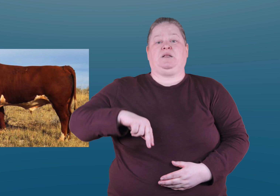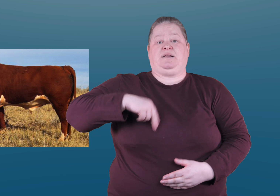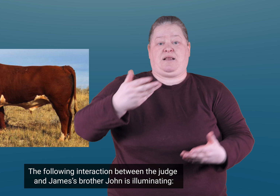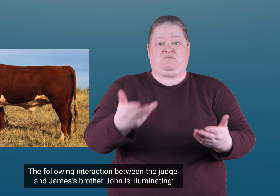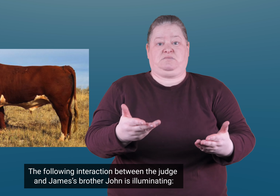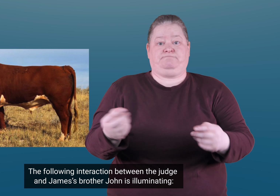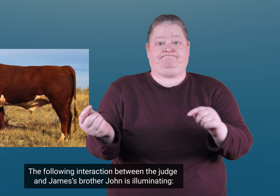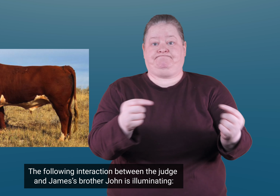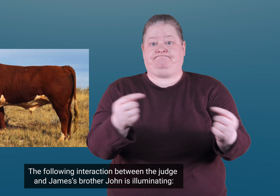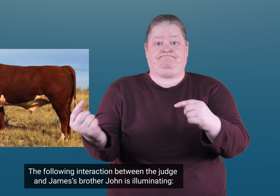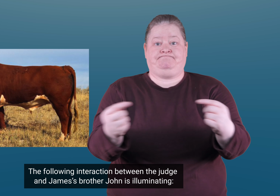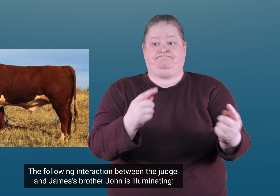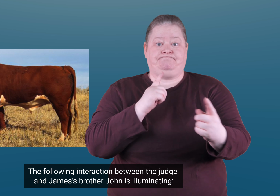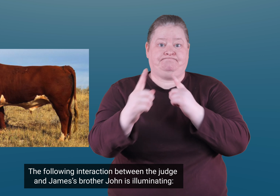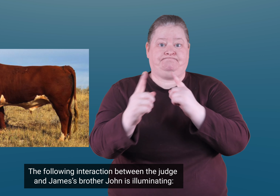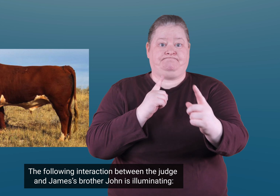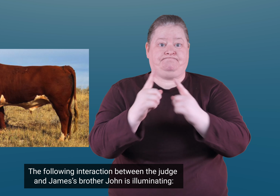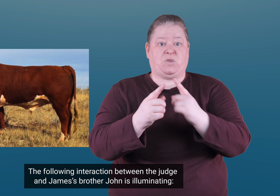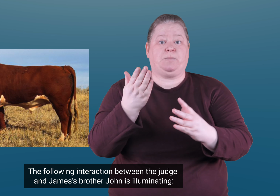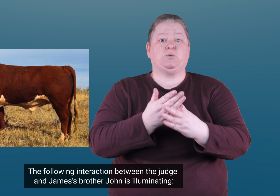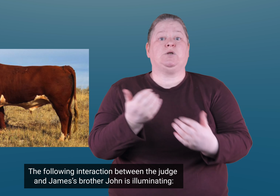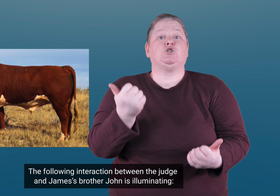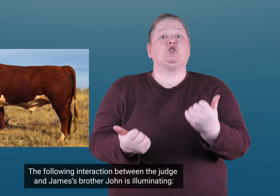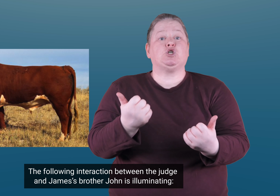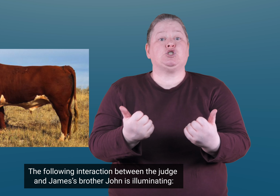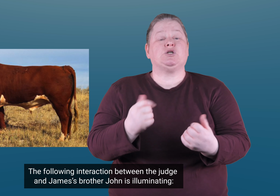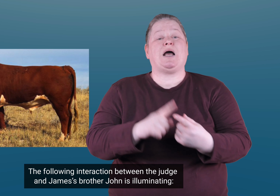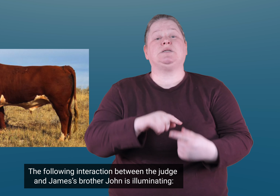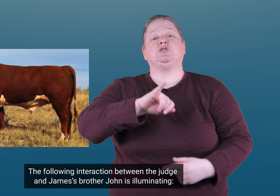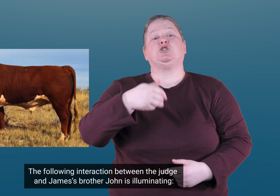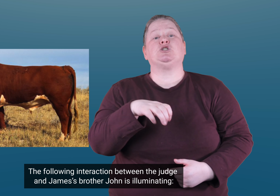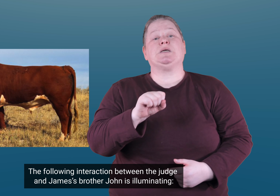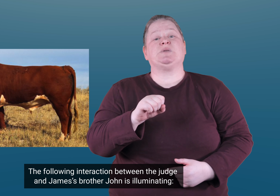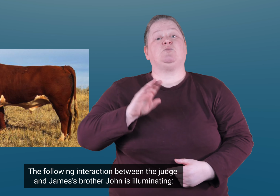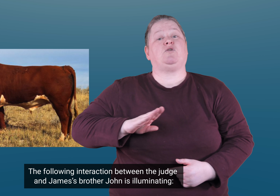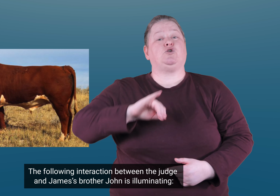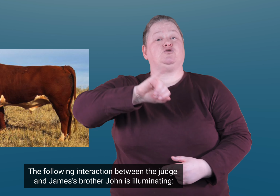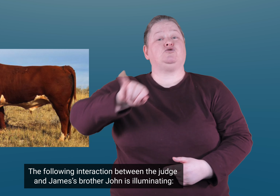The following interaction between the judge and James's brother John is illuminating.